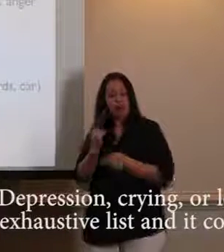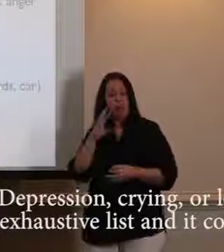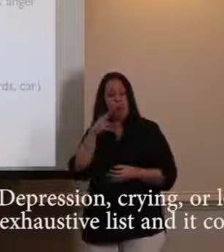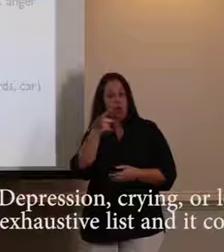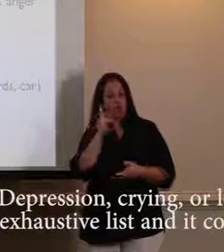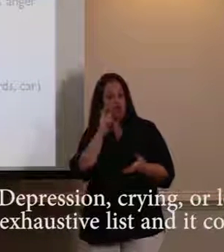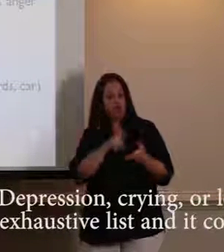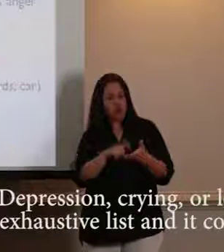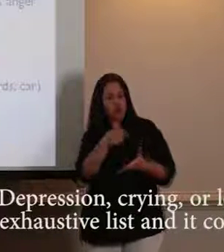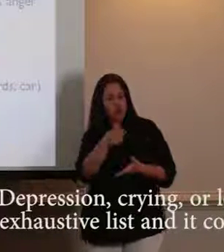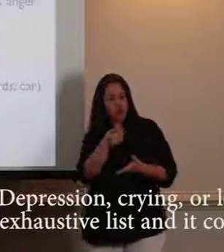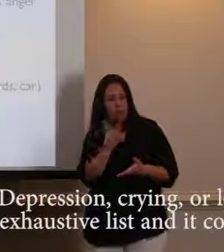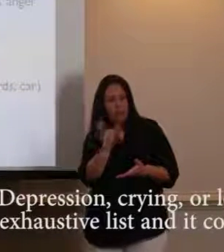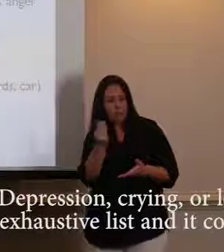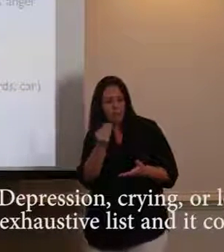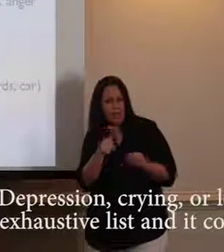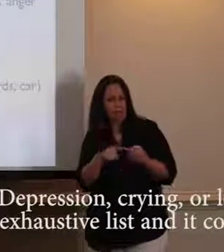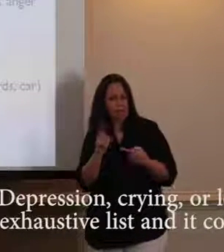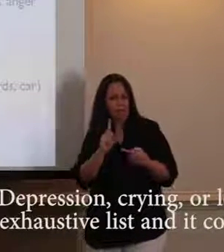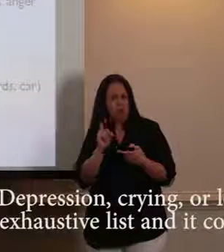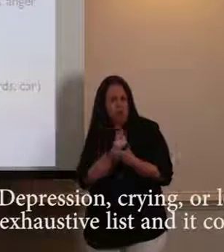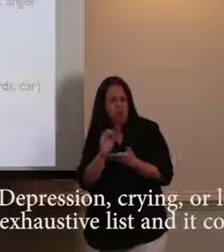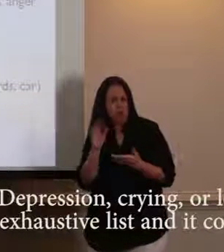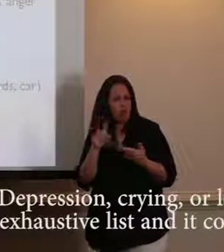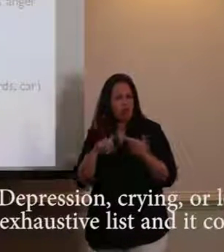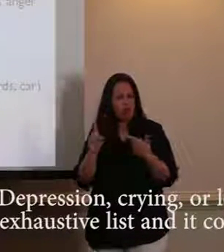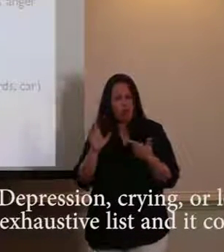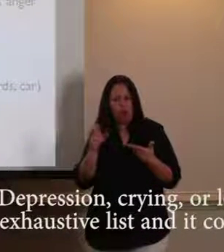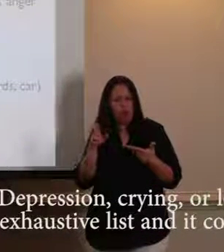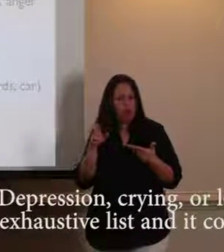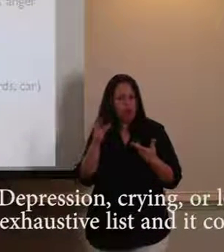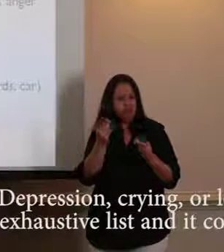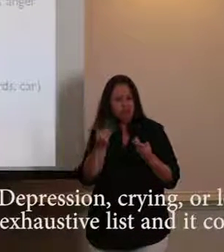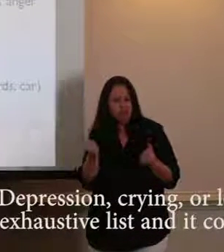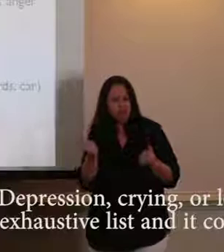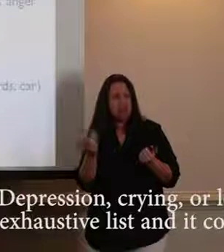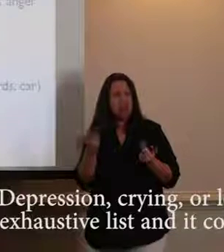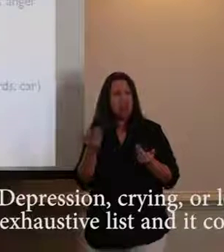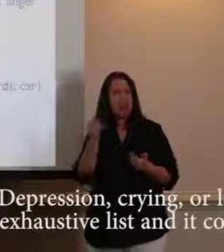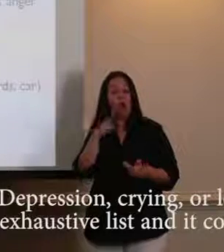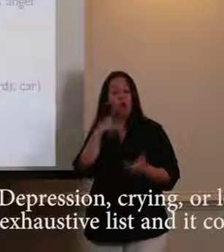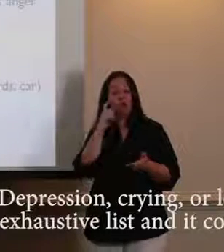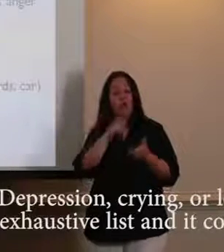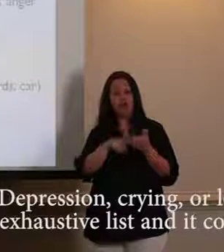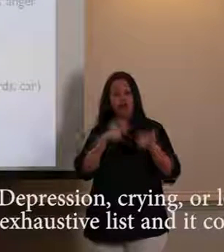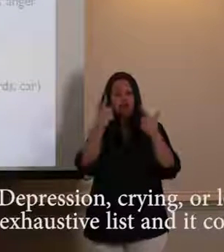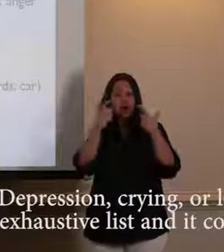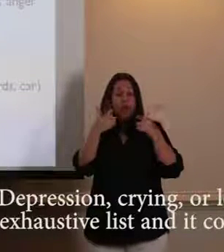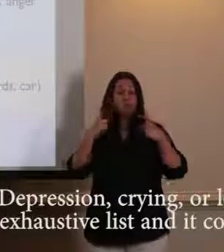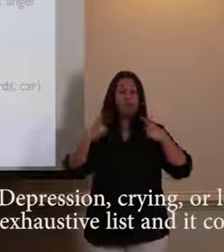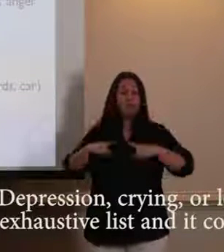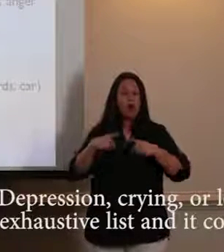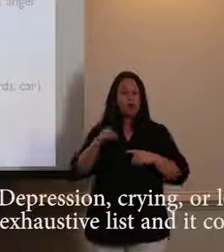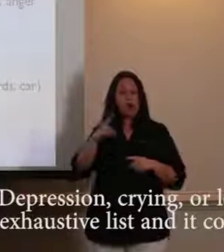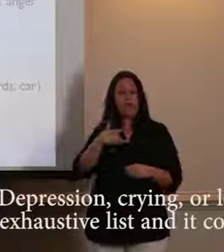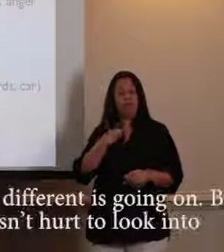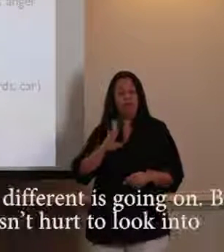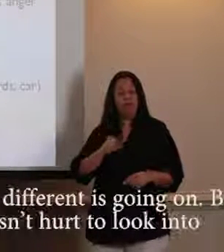credit cards, car. Depression, crying, or low self-esteem. And this isn't an exhaustive list, and it could be